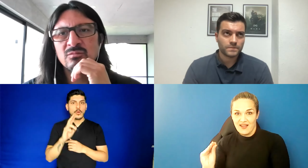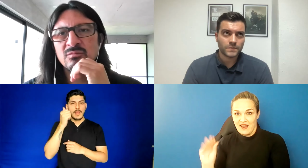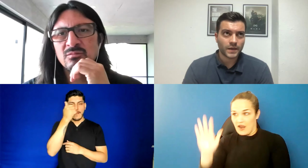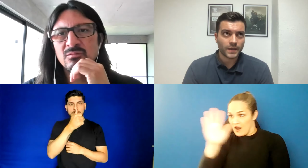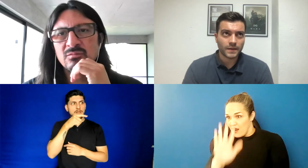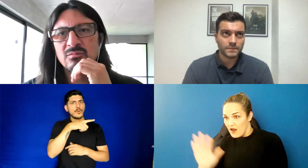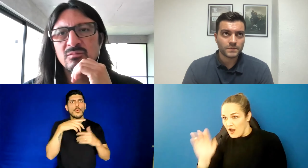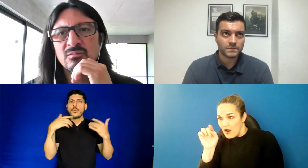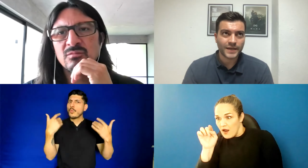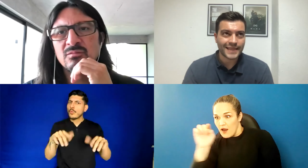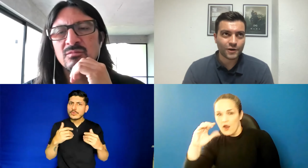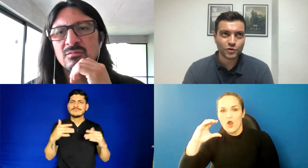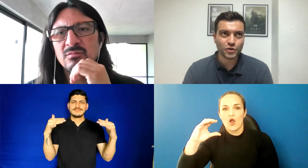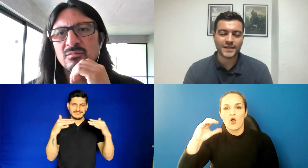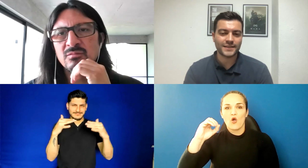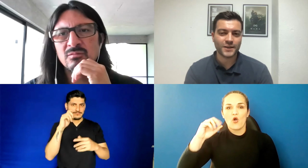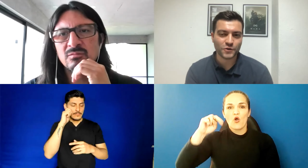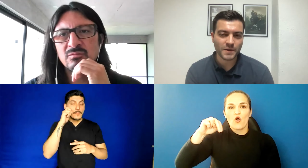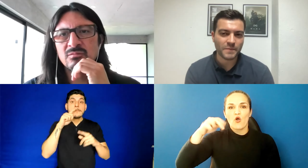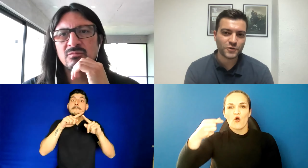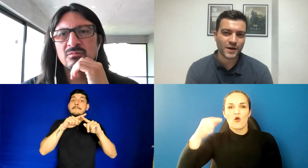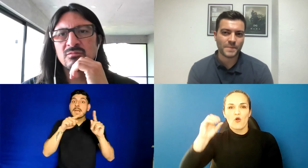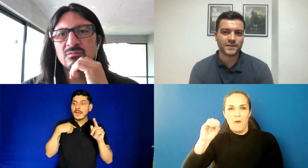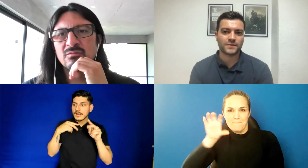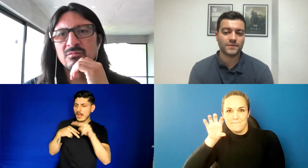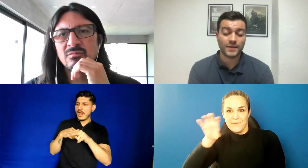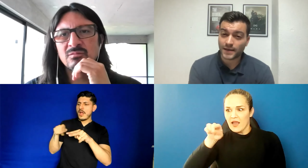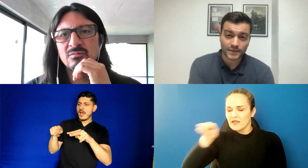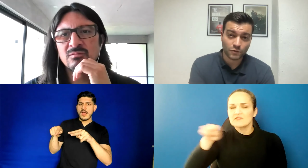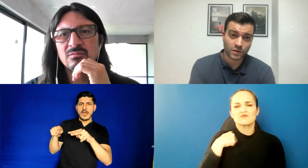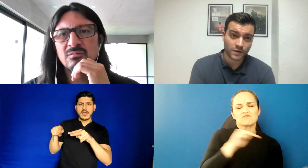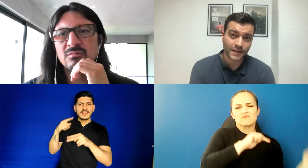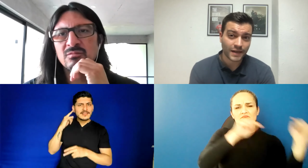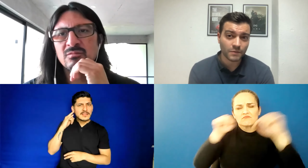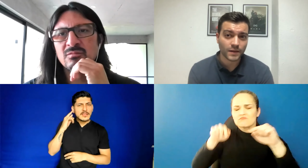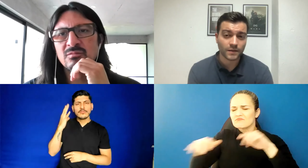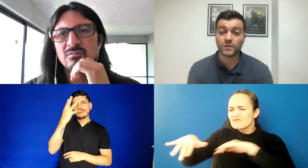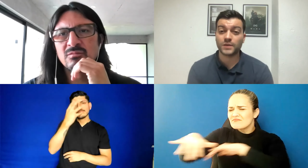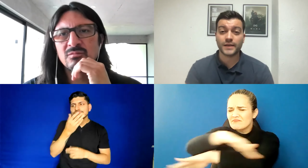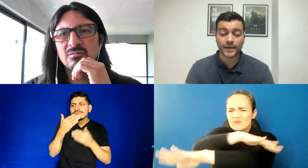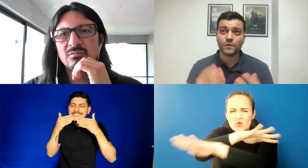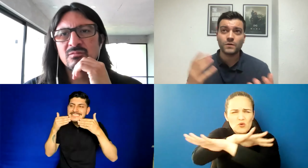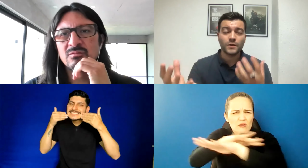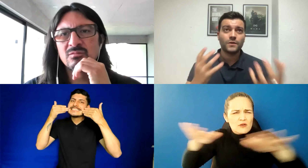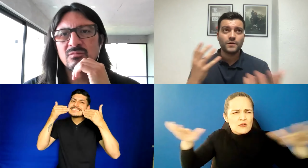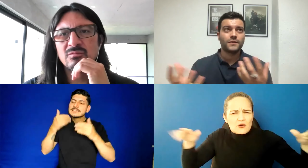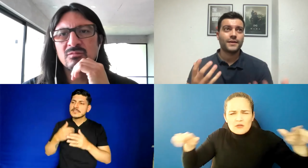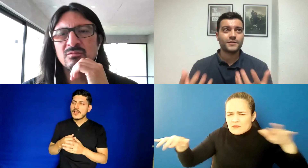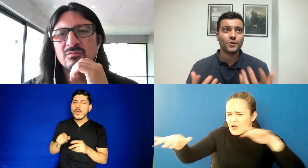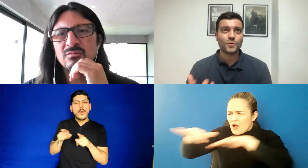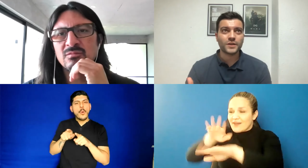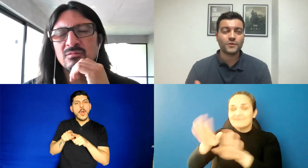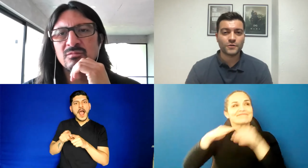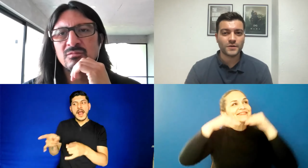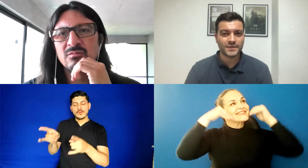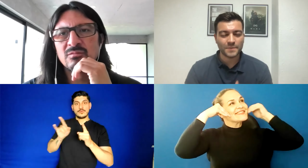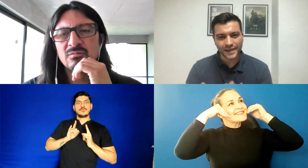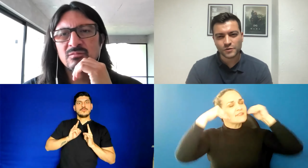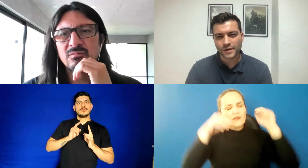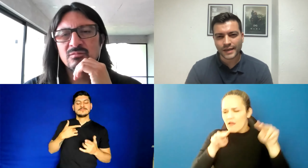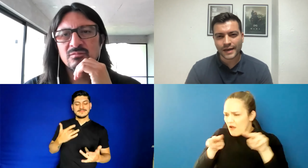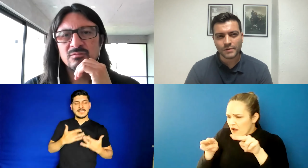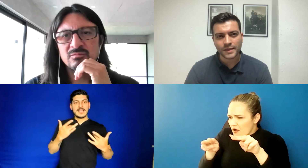dangerous places in the world, it's just south of Kivu, and I saw smiles that I had never seen before in my life. And